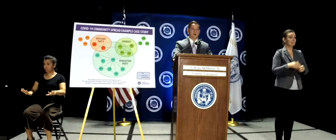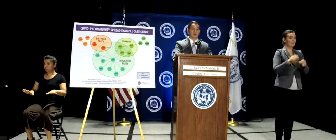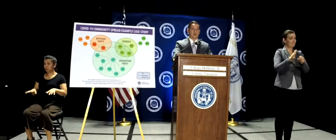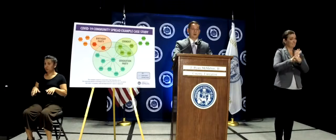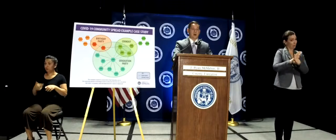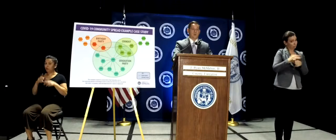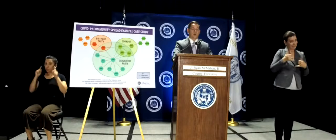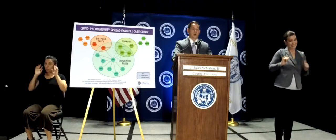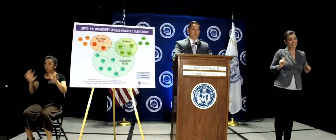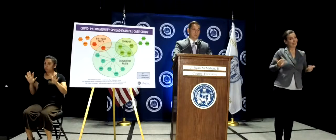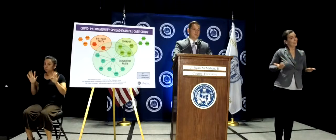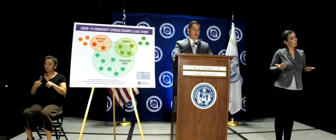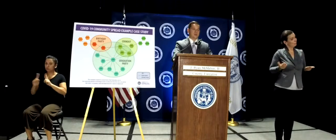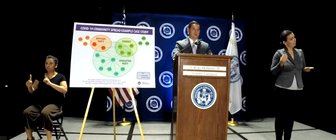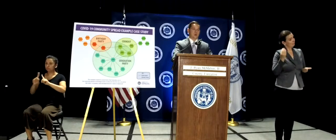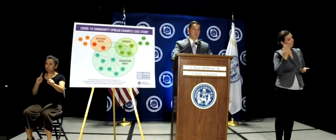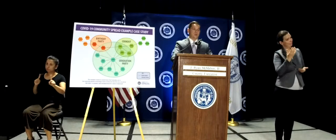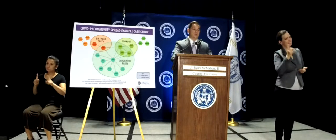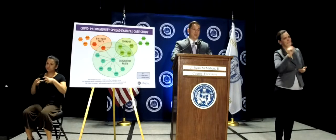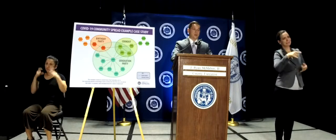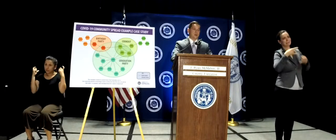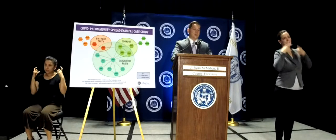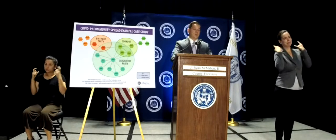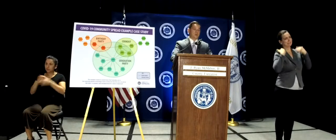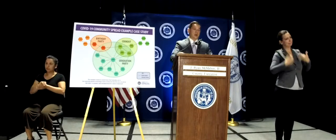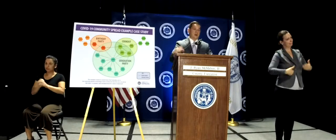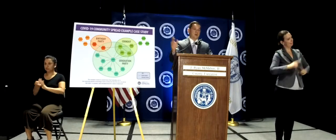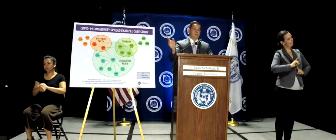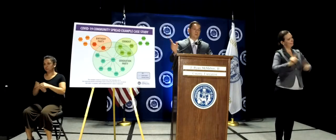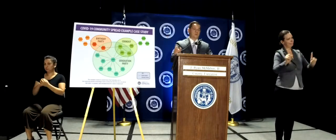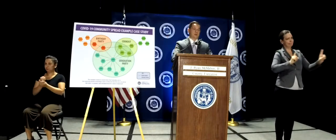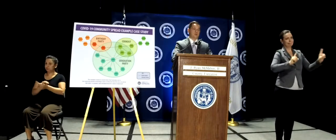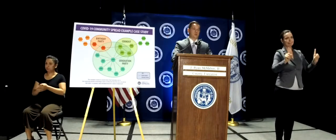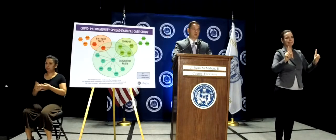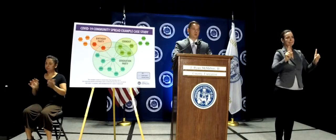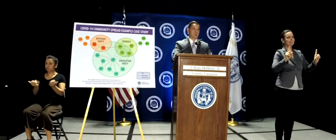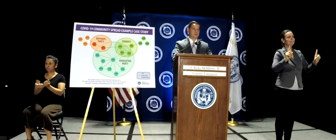it, but we're going in the right direction. And what we do today will drive outcomes for the next 2-3 weeks.